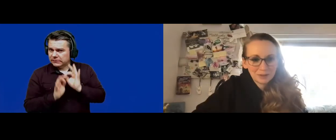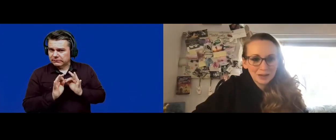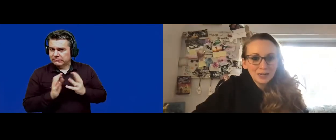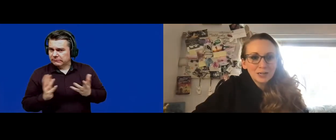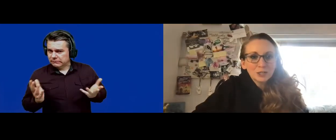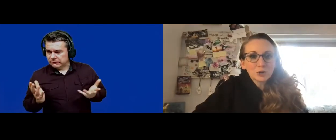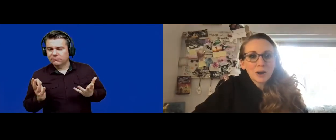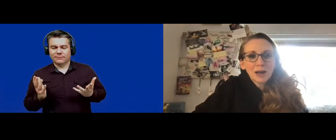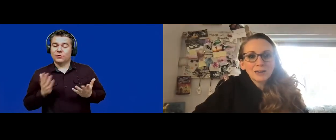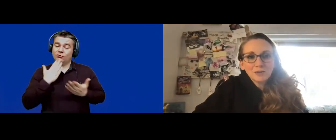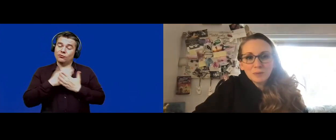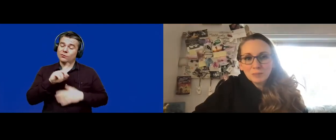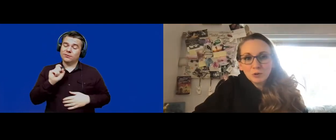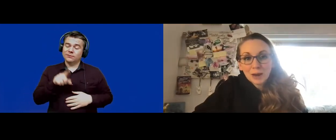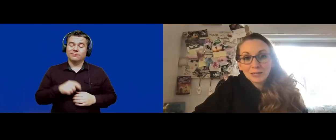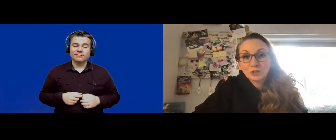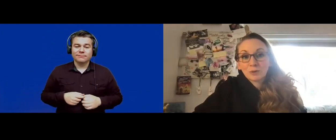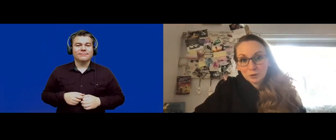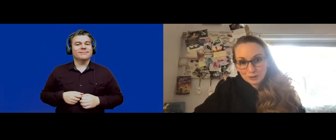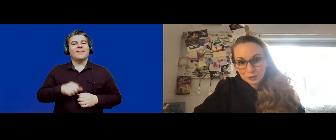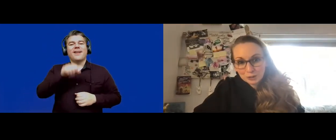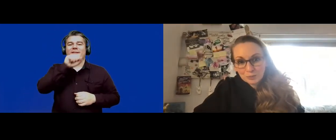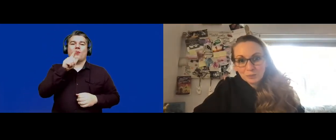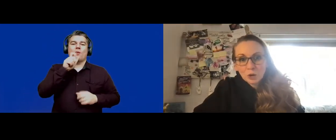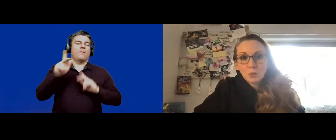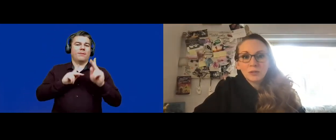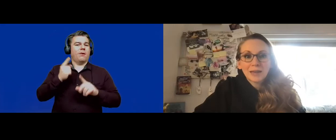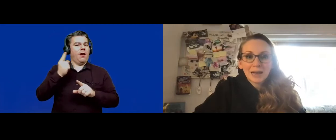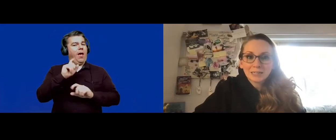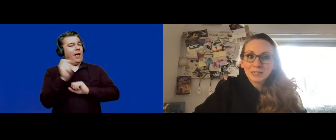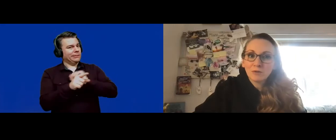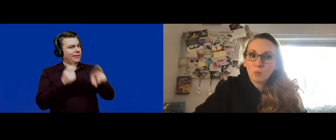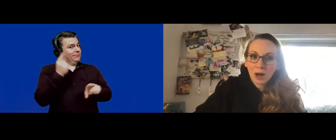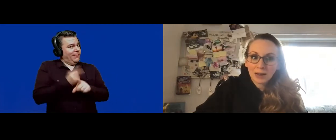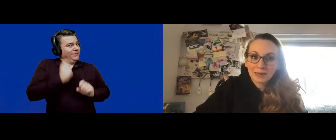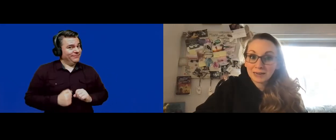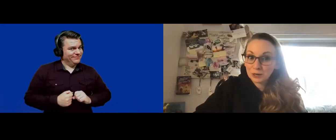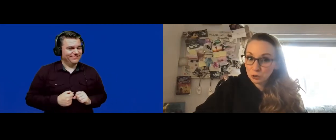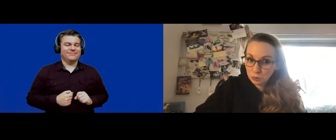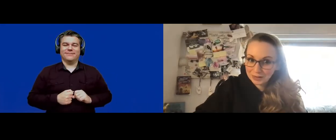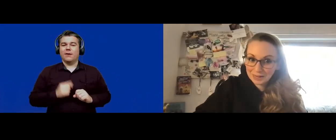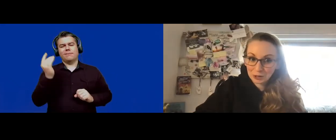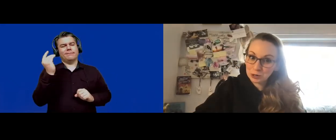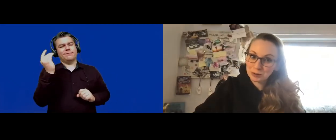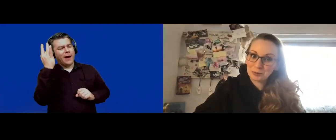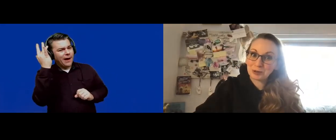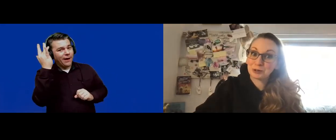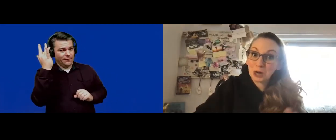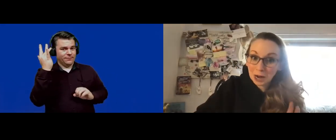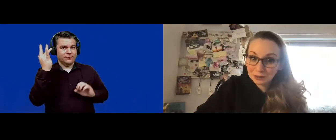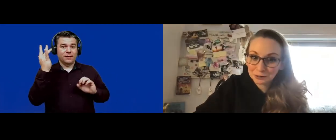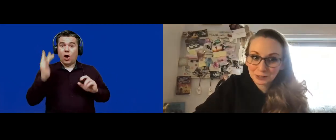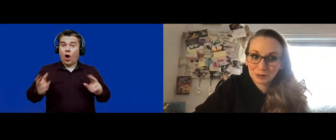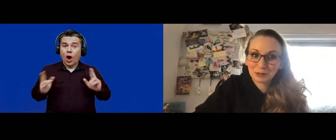question. So I love people who ask the right questions. While the asking of why can get annoying in a hurry when